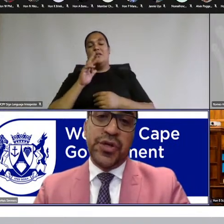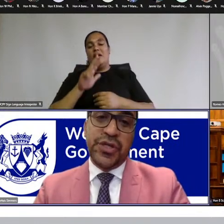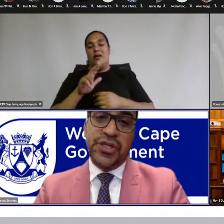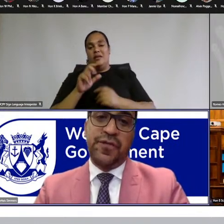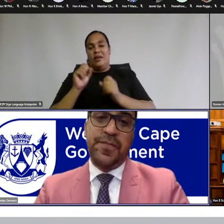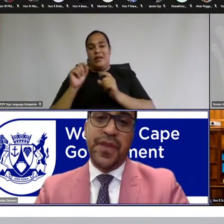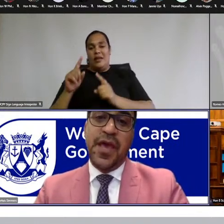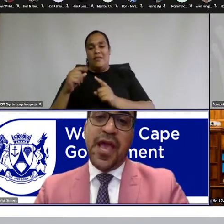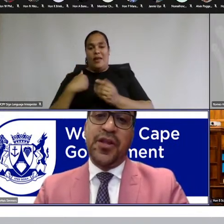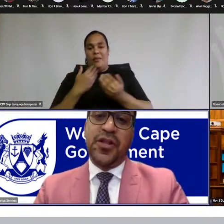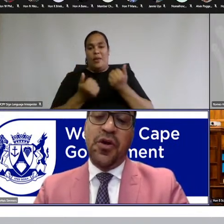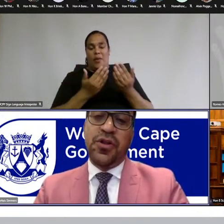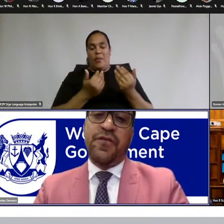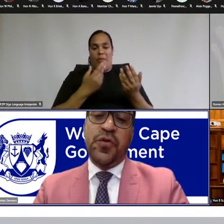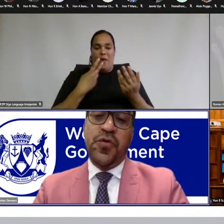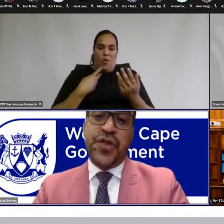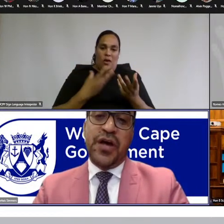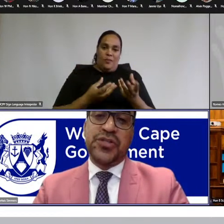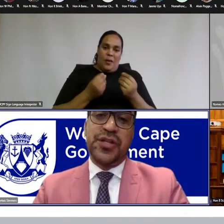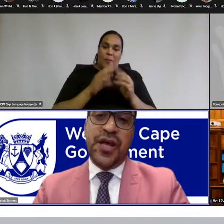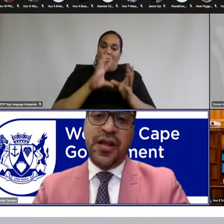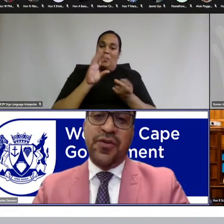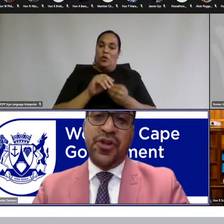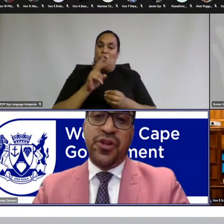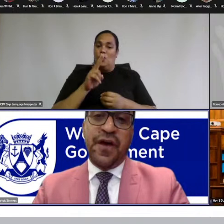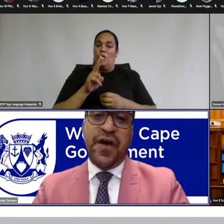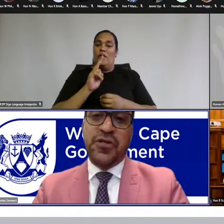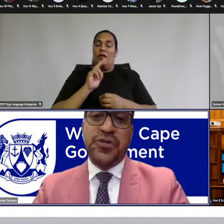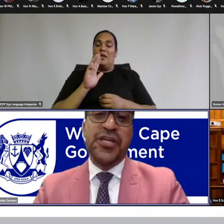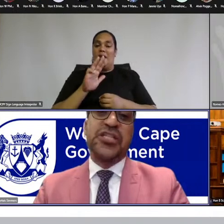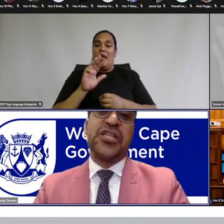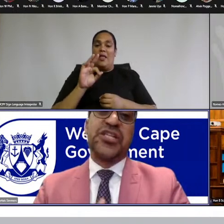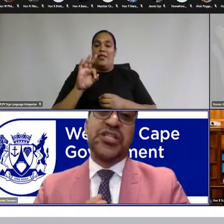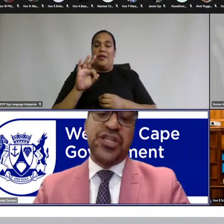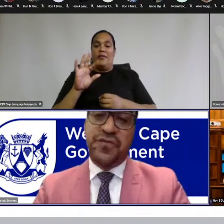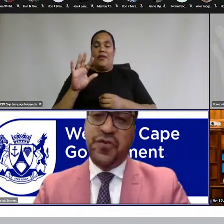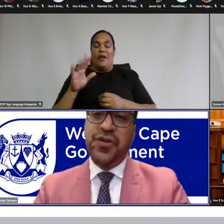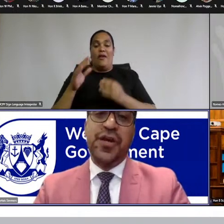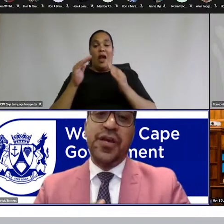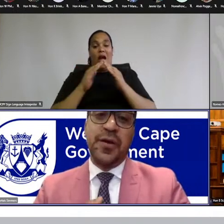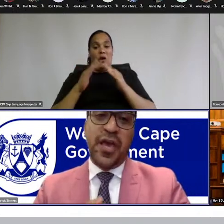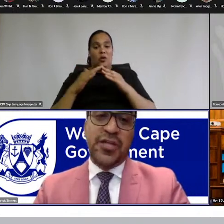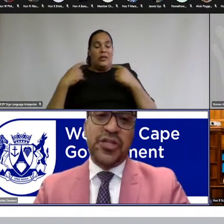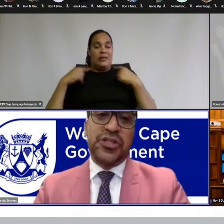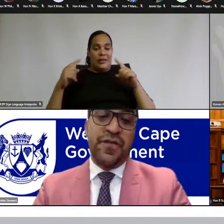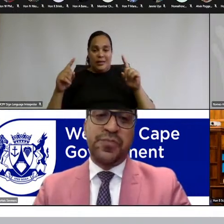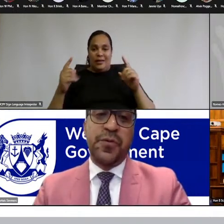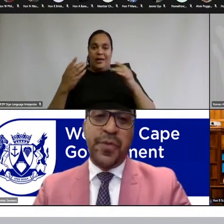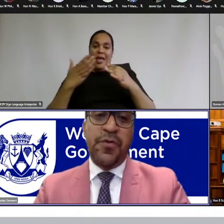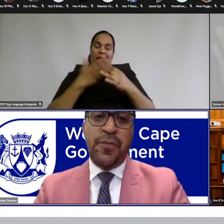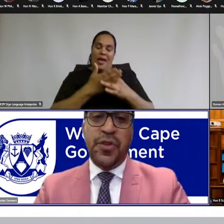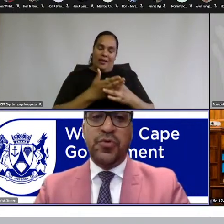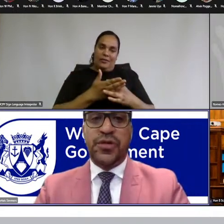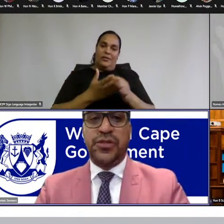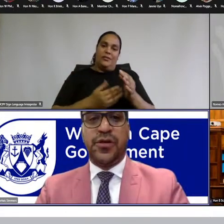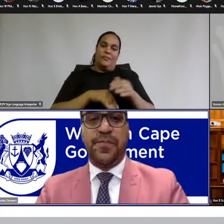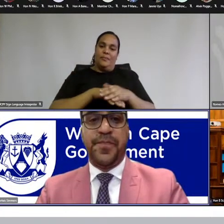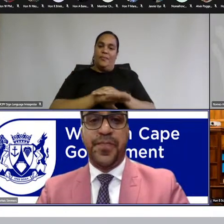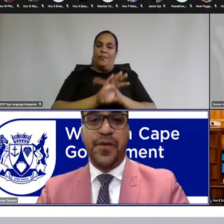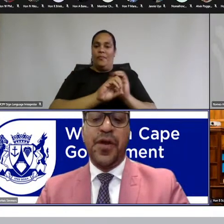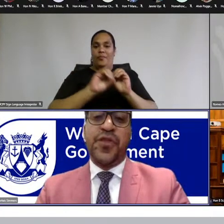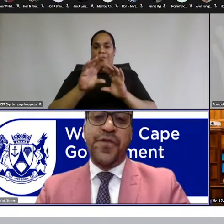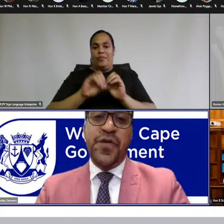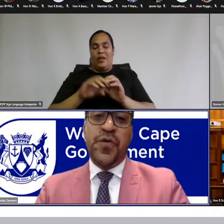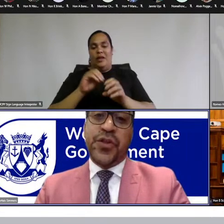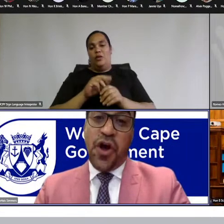3,811 applications were received, and a total of 2,935 households successfully accessed the FLISP program in